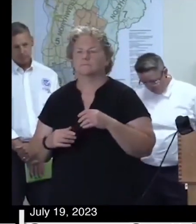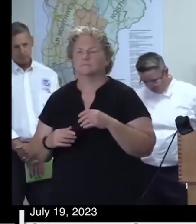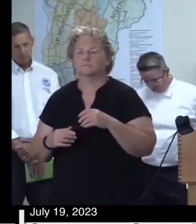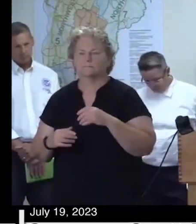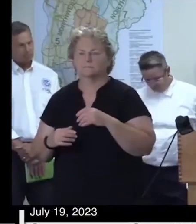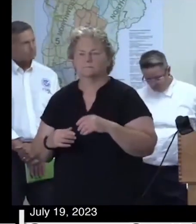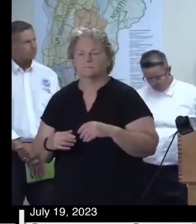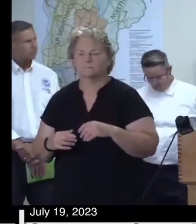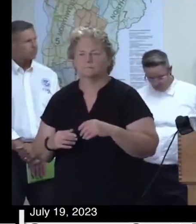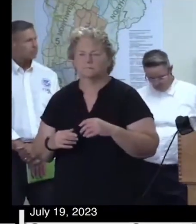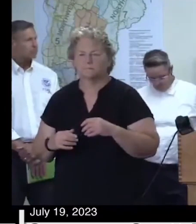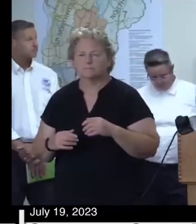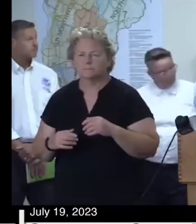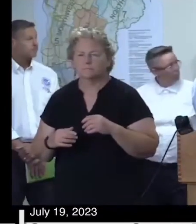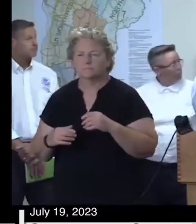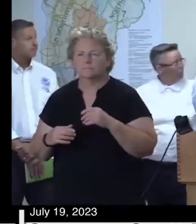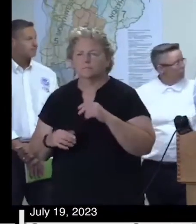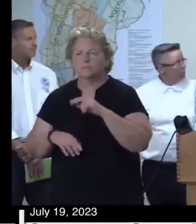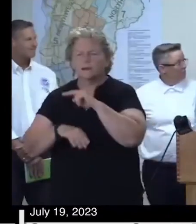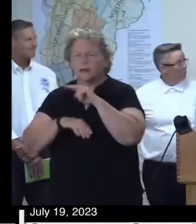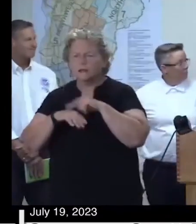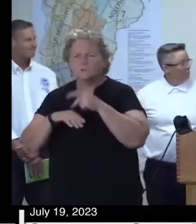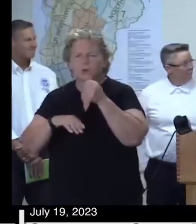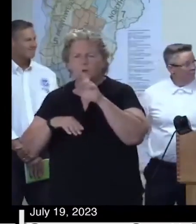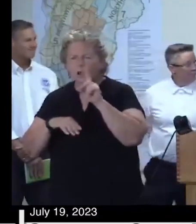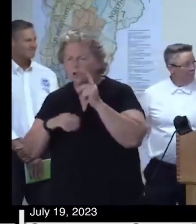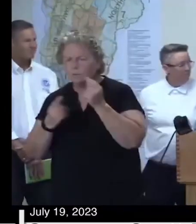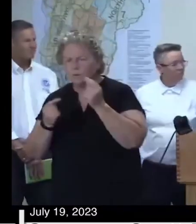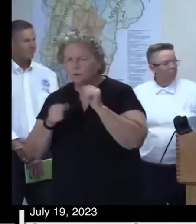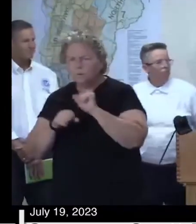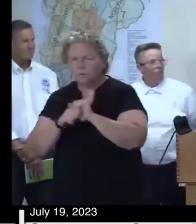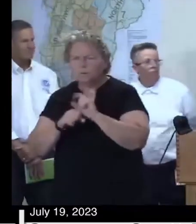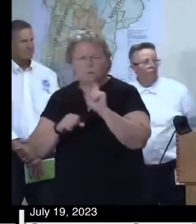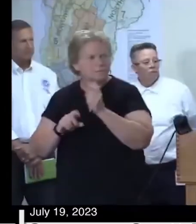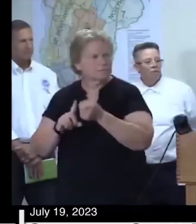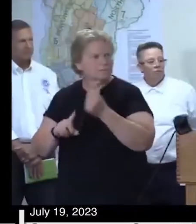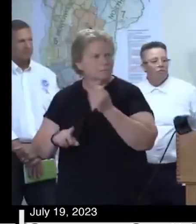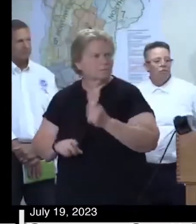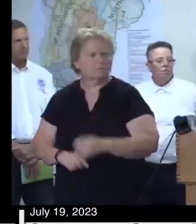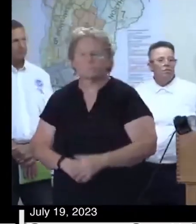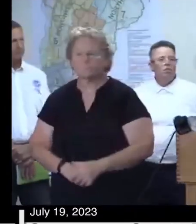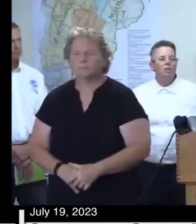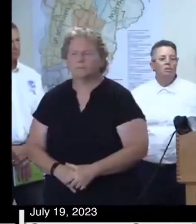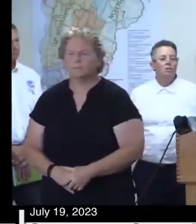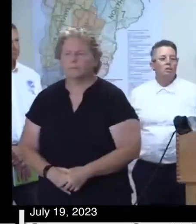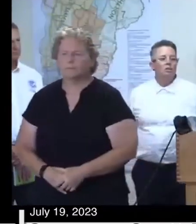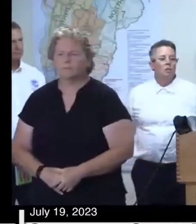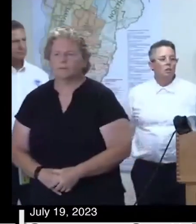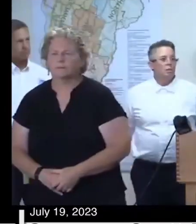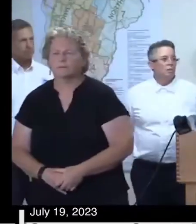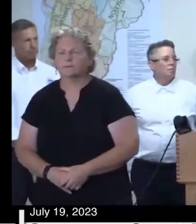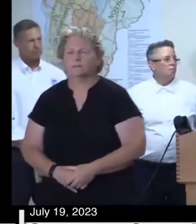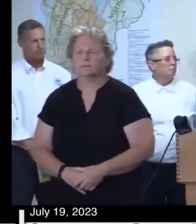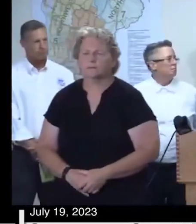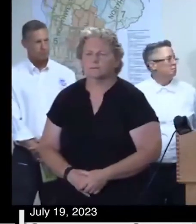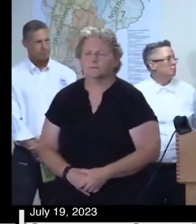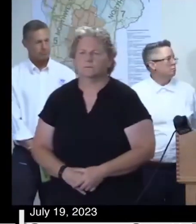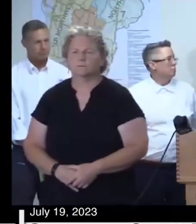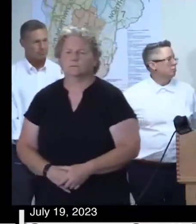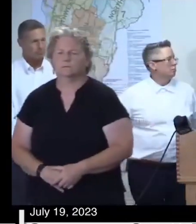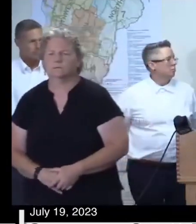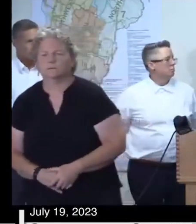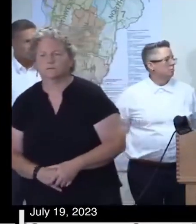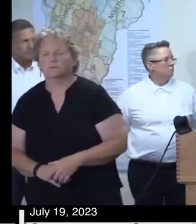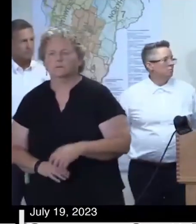they're working and what kind of work they're doing. I can serve that. I'm sorry, Colonel Tracy Poirier, the Director of the Joint Staff. Could you just repeat the first